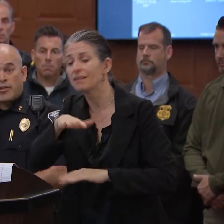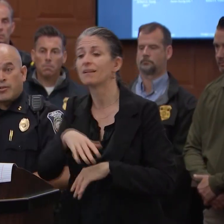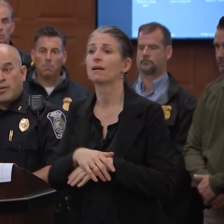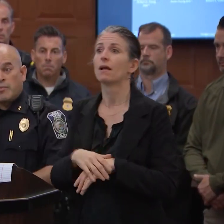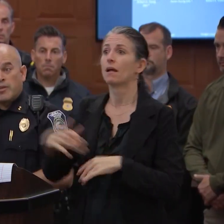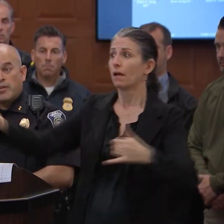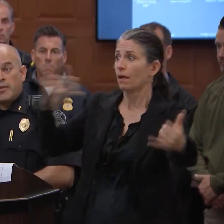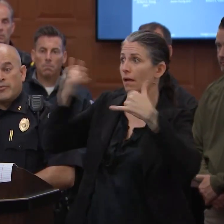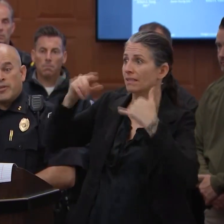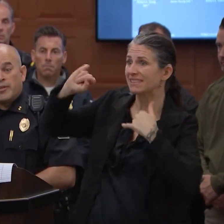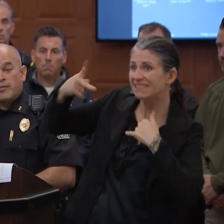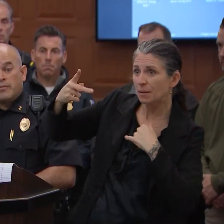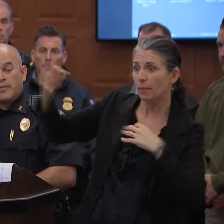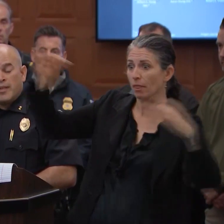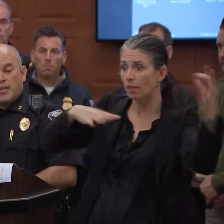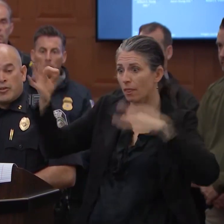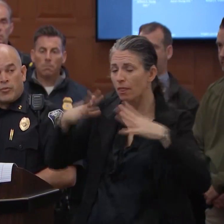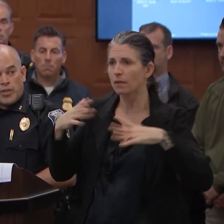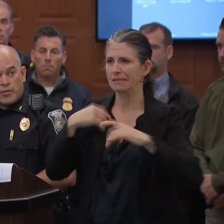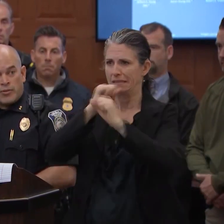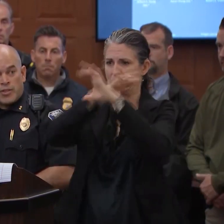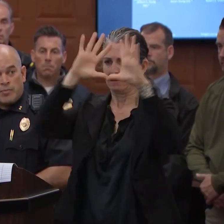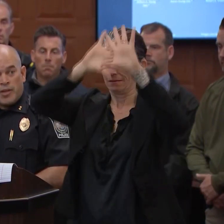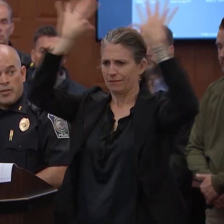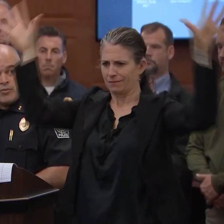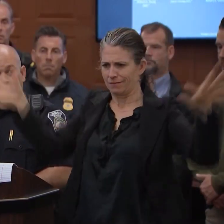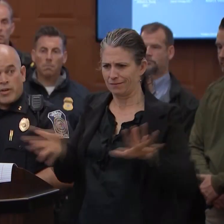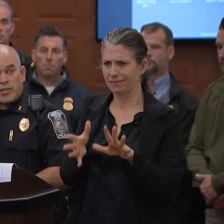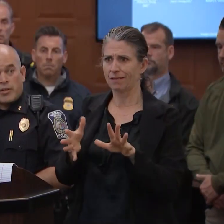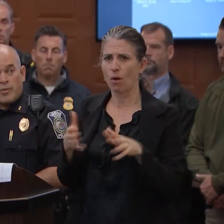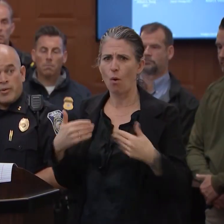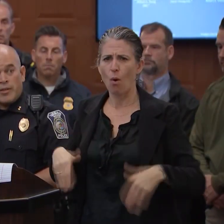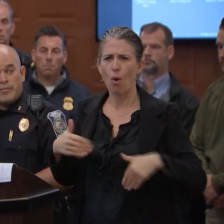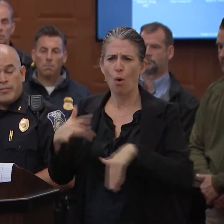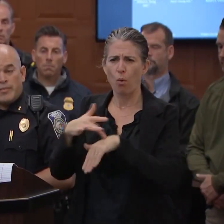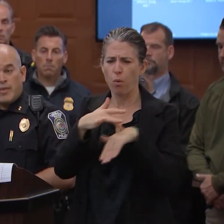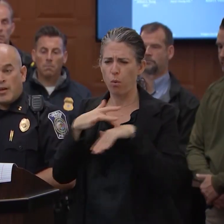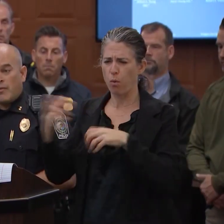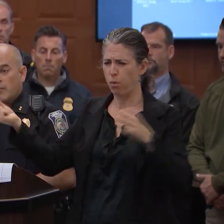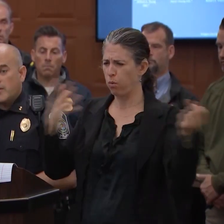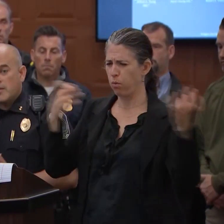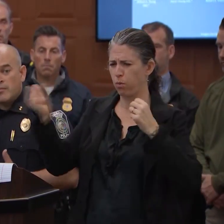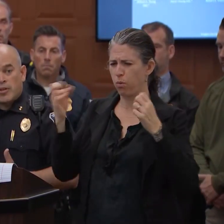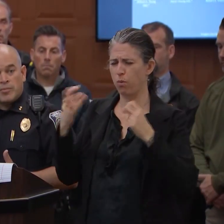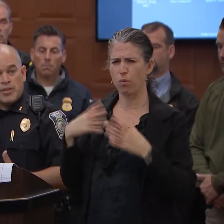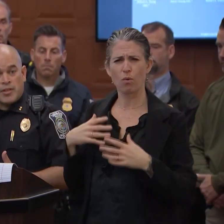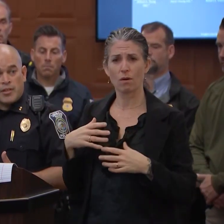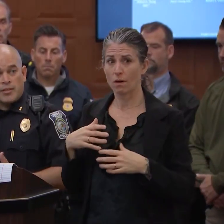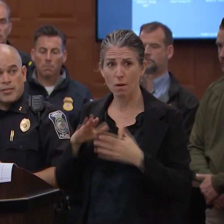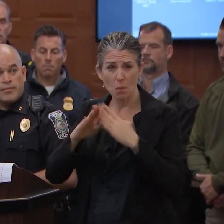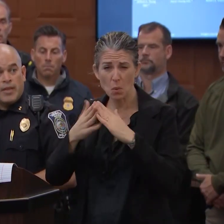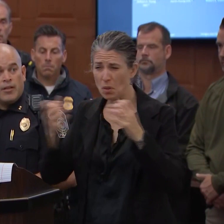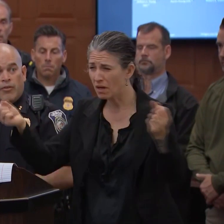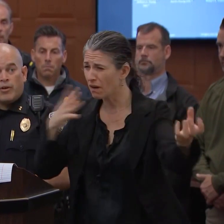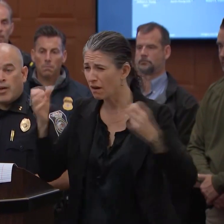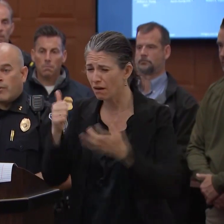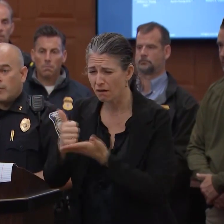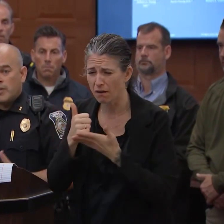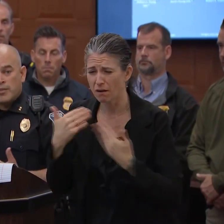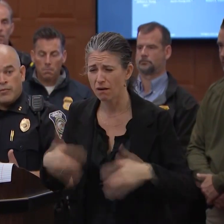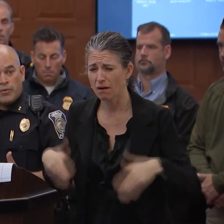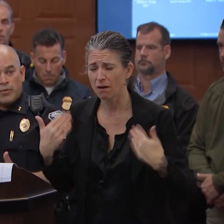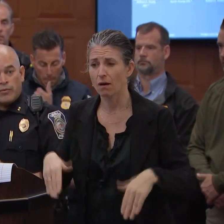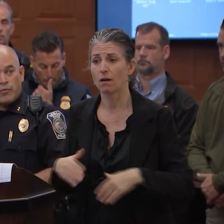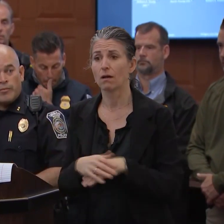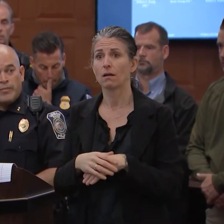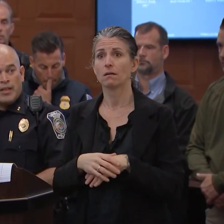was an astronomical amount of resources being used across our community. Not everybody's in marked police cars. Not